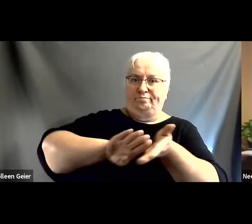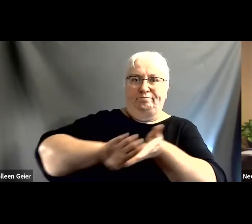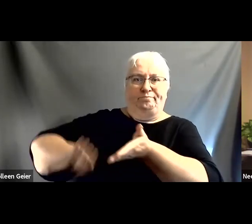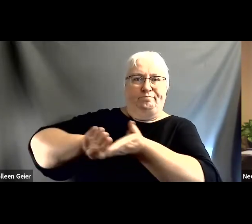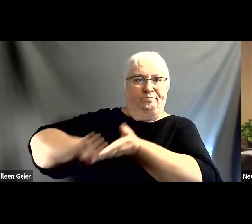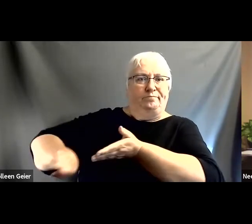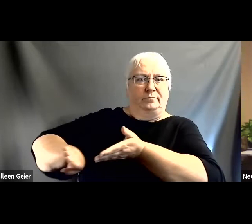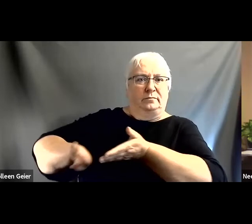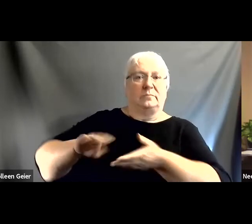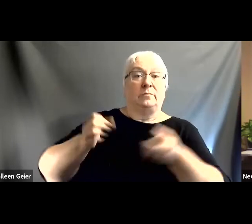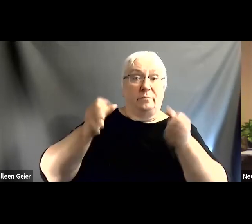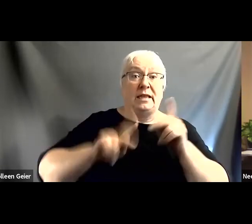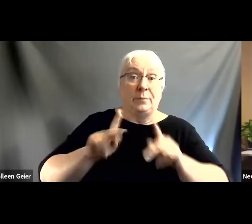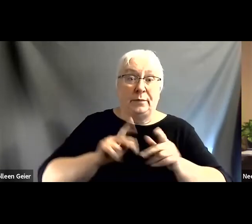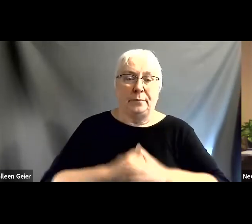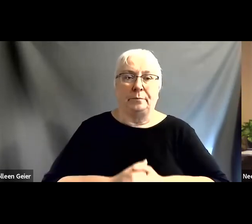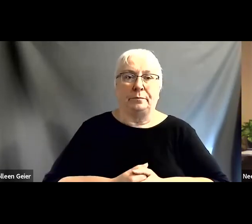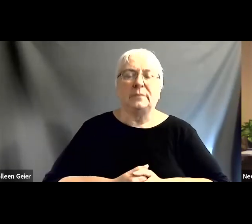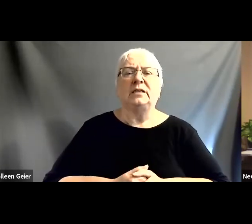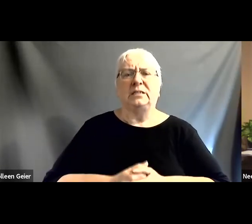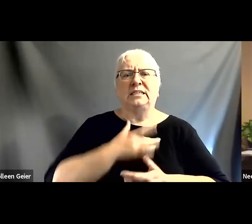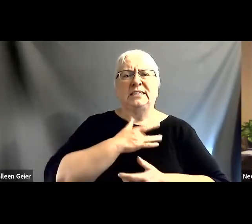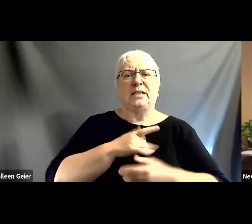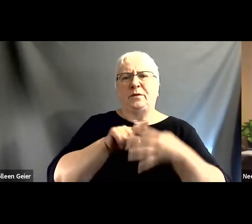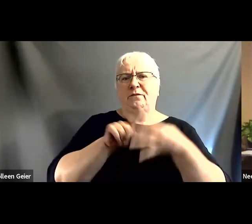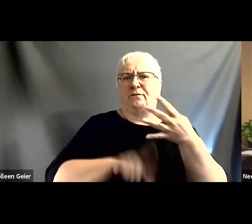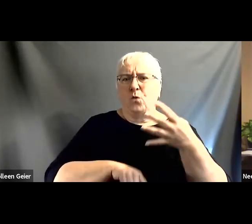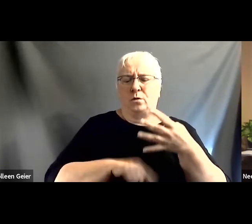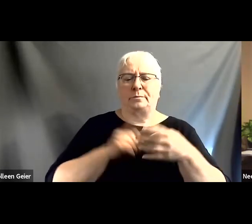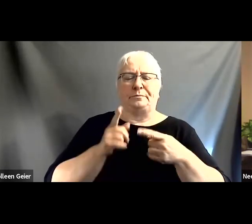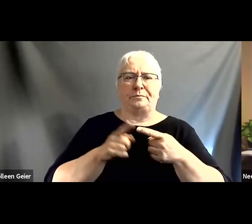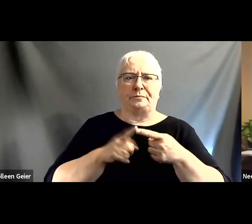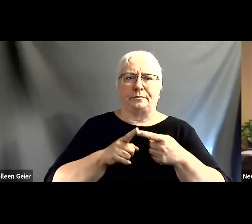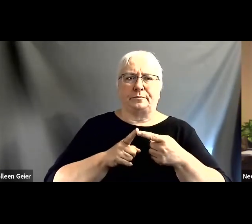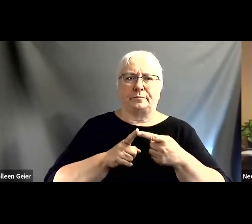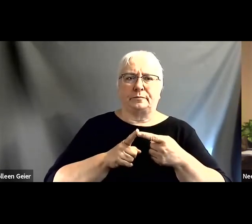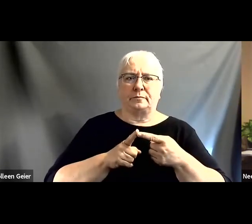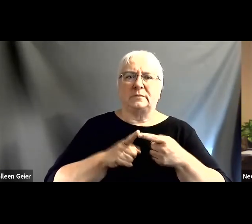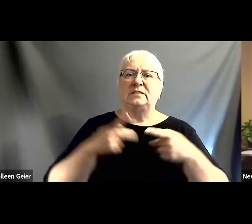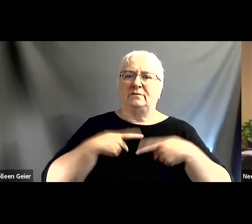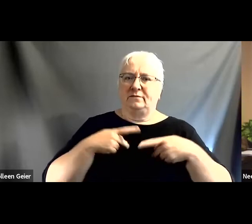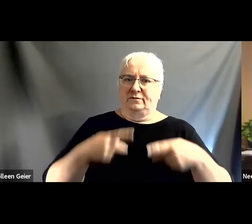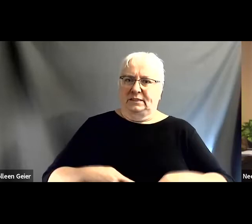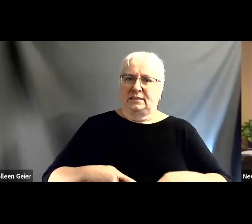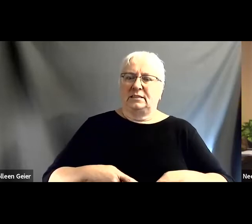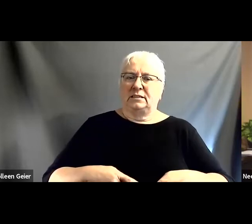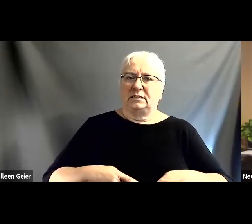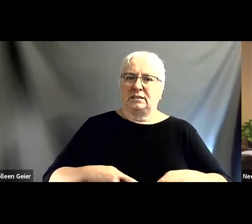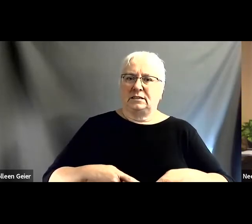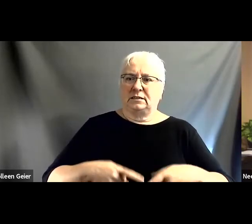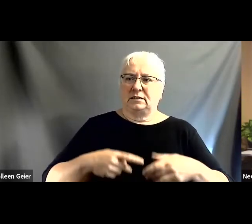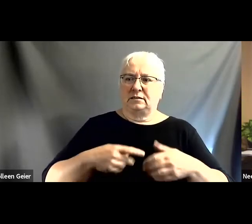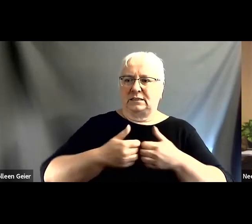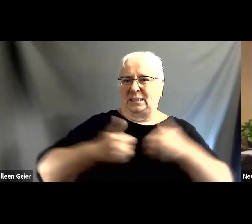And some of those, they are usually four. The first one is, of course, the physical differentiation,